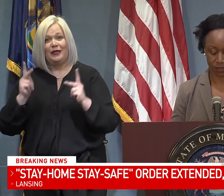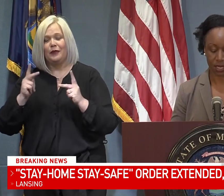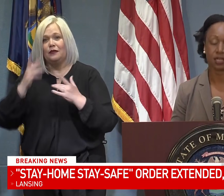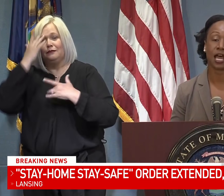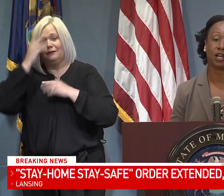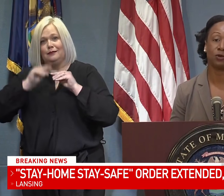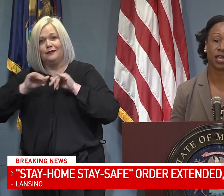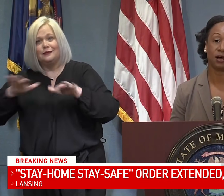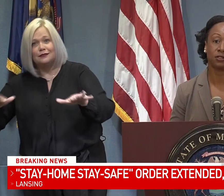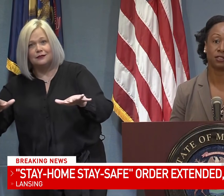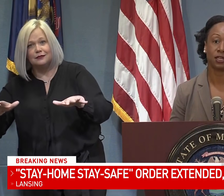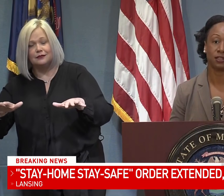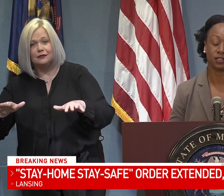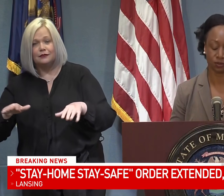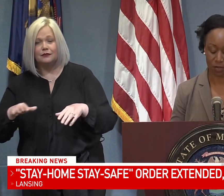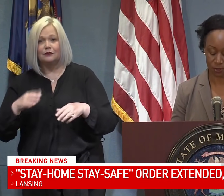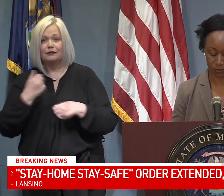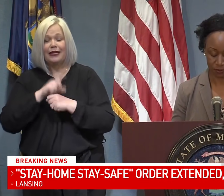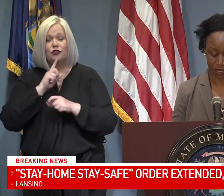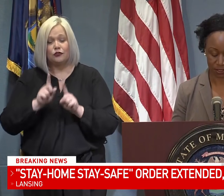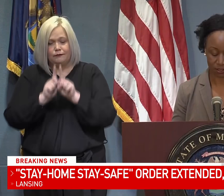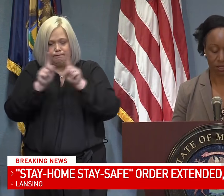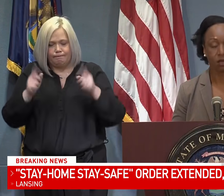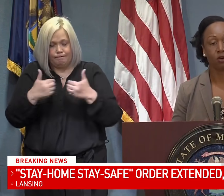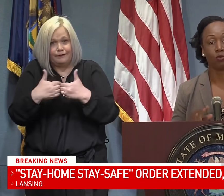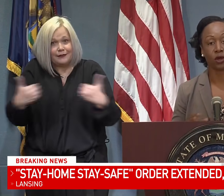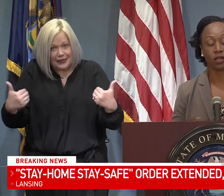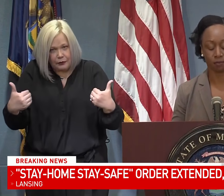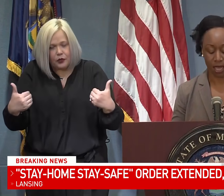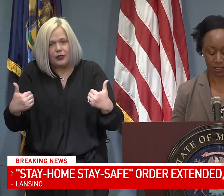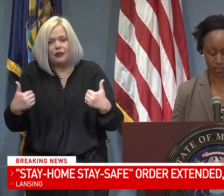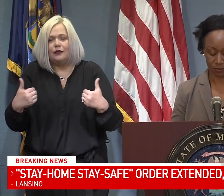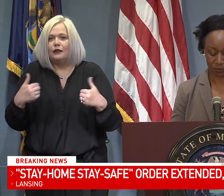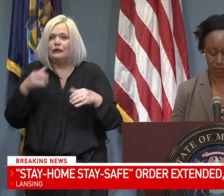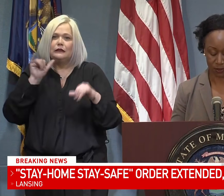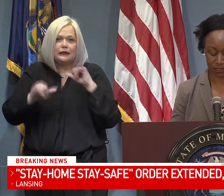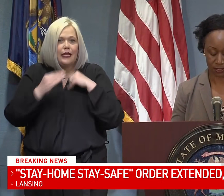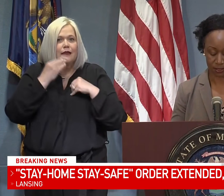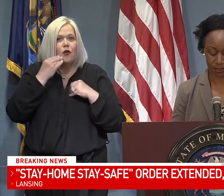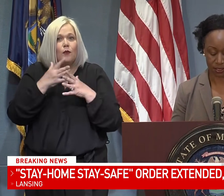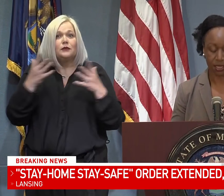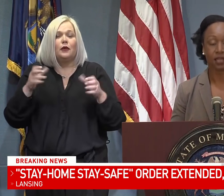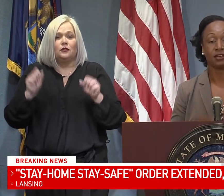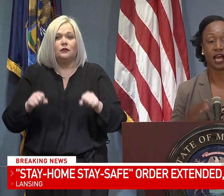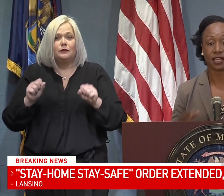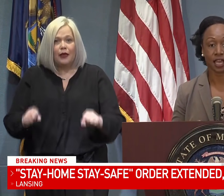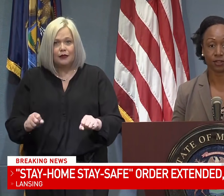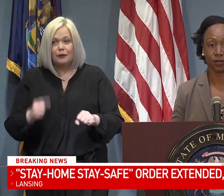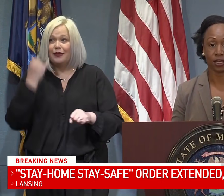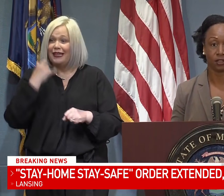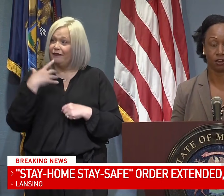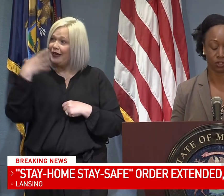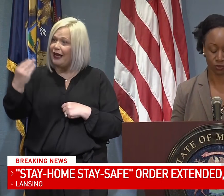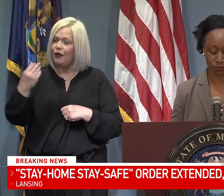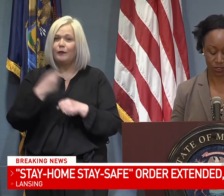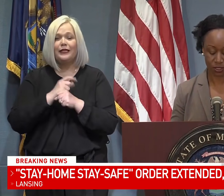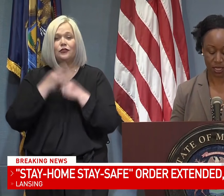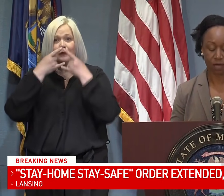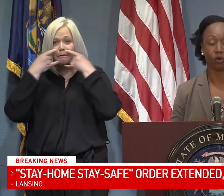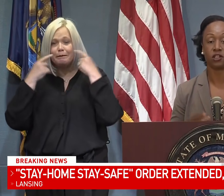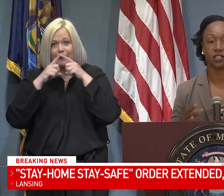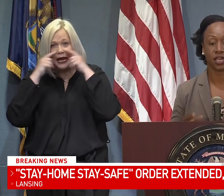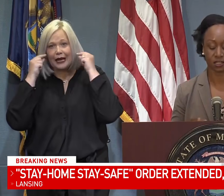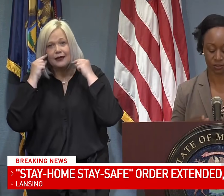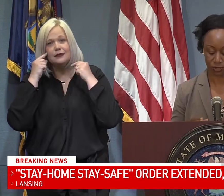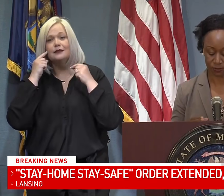distancing, not going out unless you absolutely must, wearing a mask in public places, not gathering in large groups,